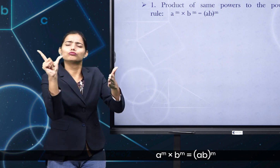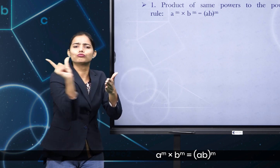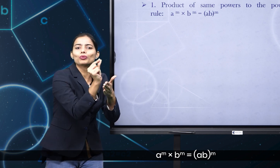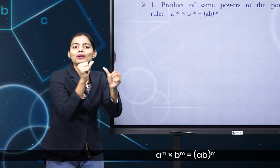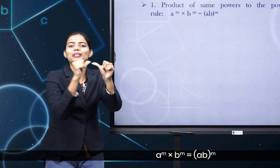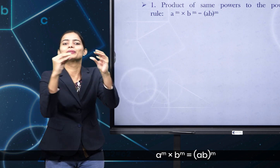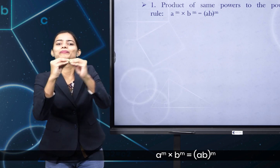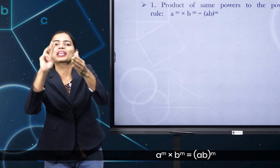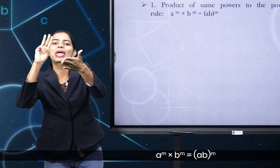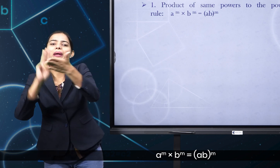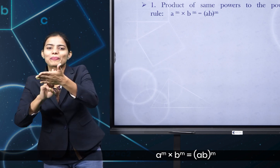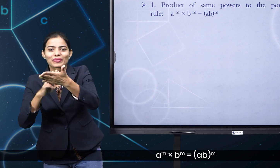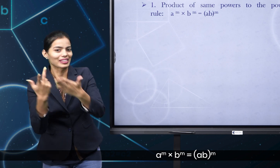equal to ab to the power m.